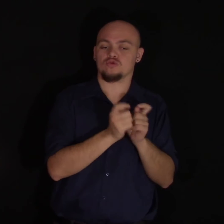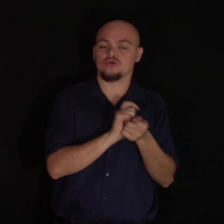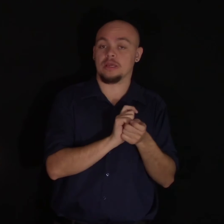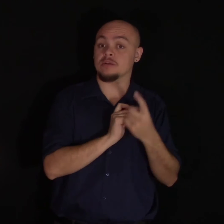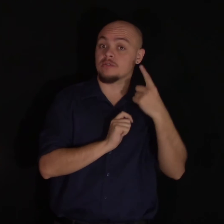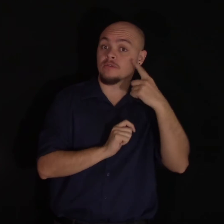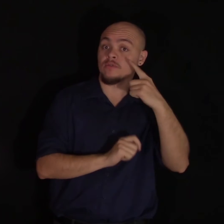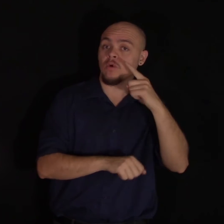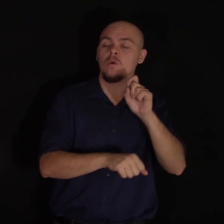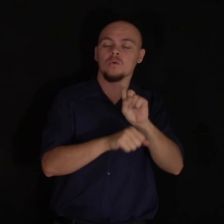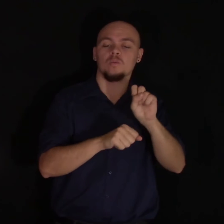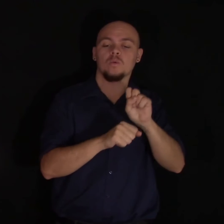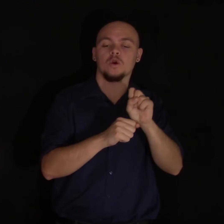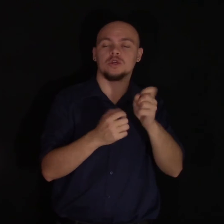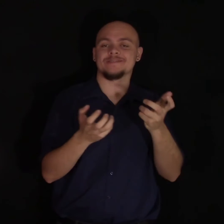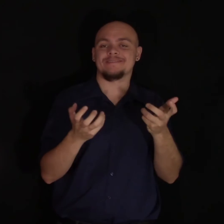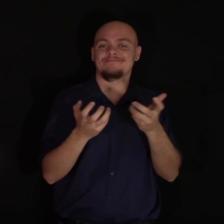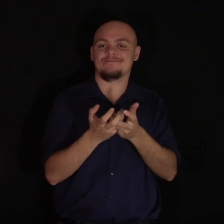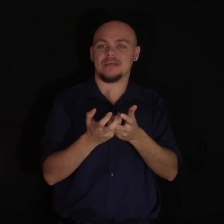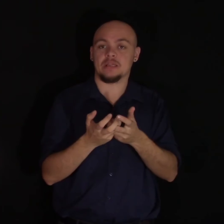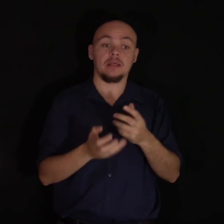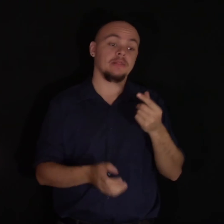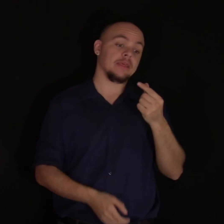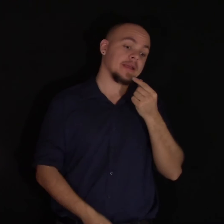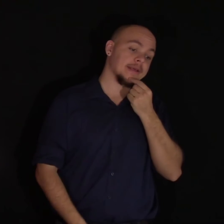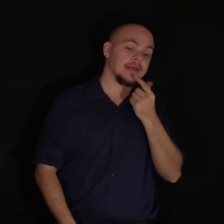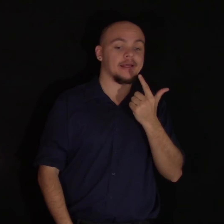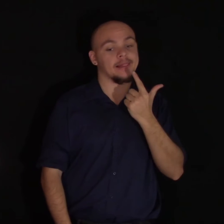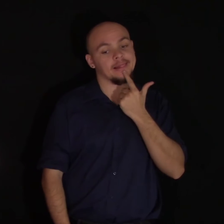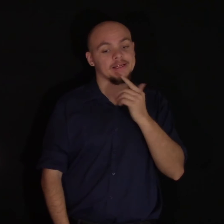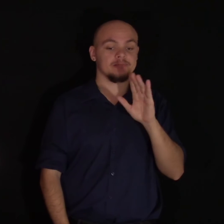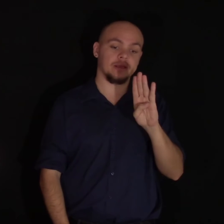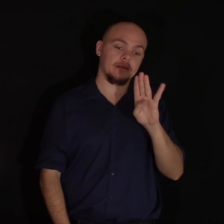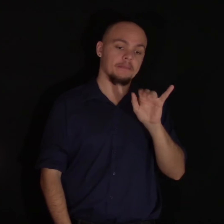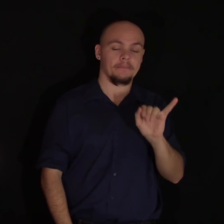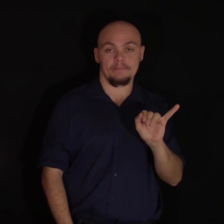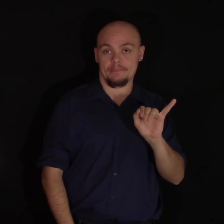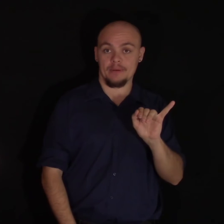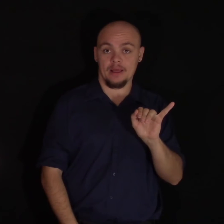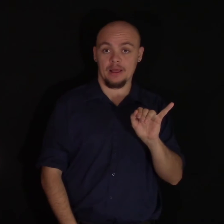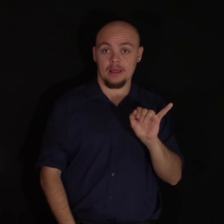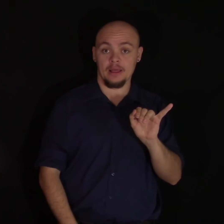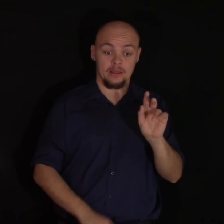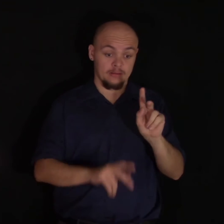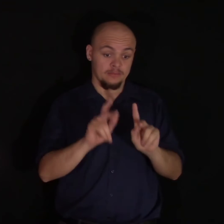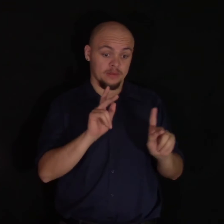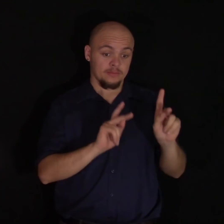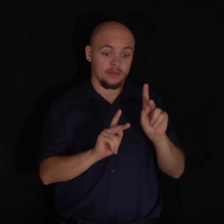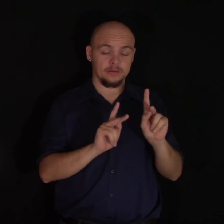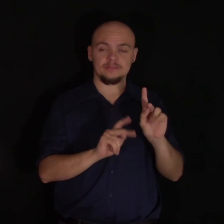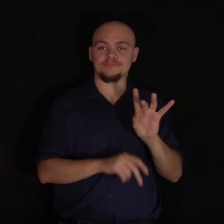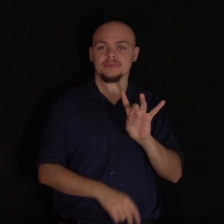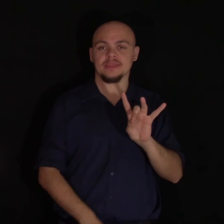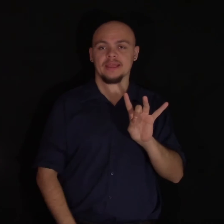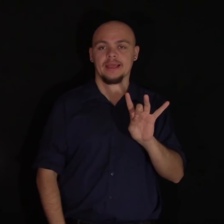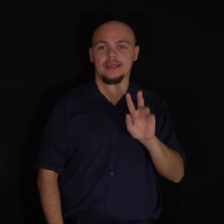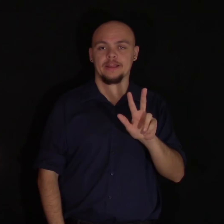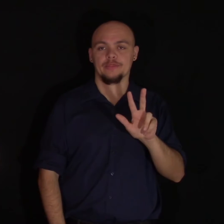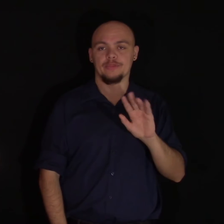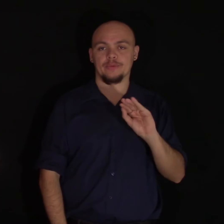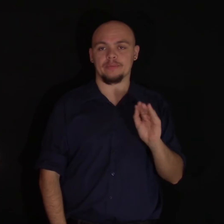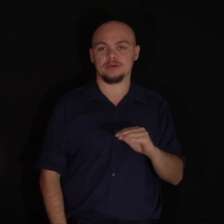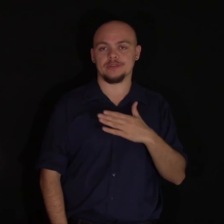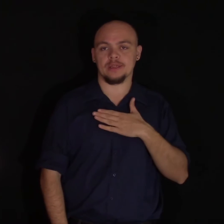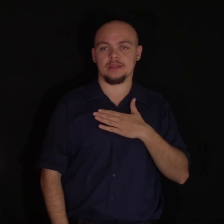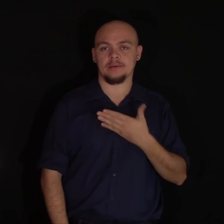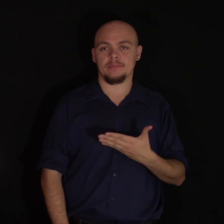in at work. Of all the gay, lesbian, and bisexual employees, 83% admitted